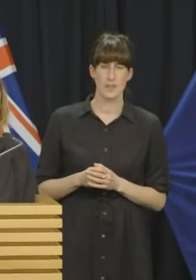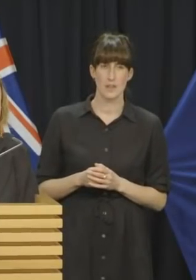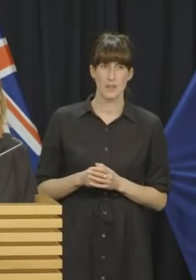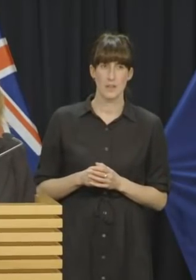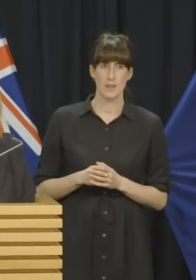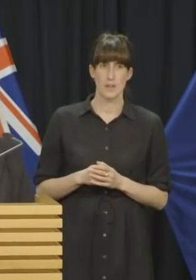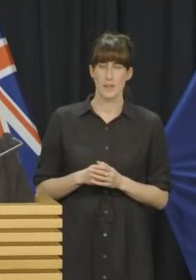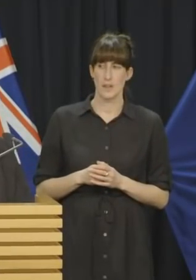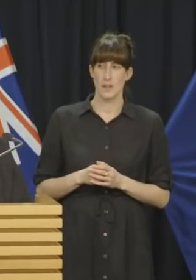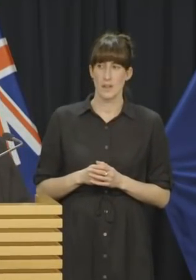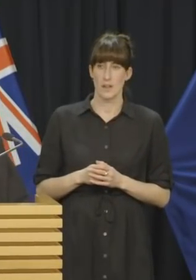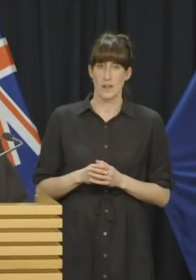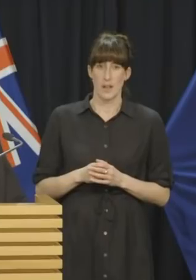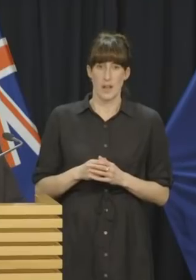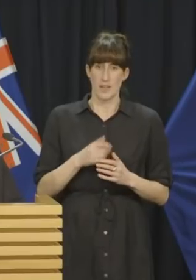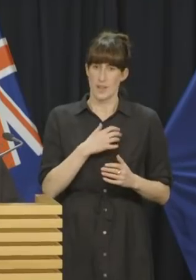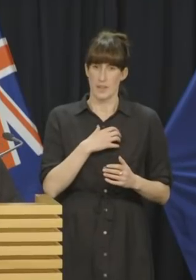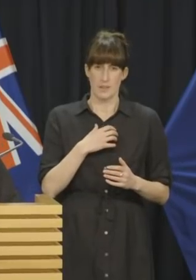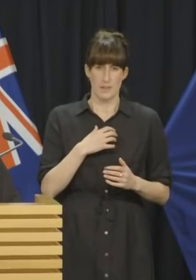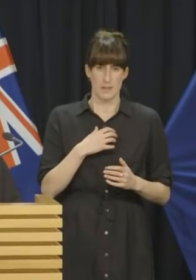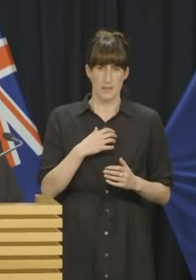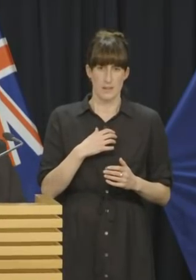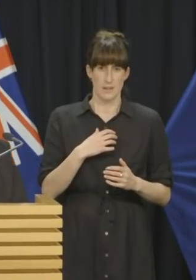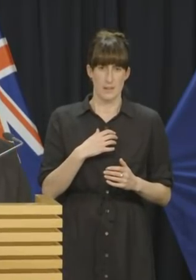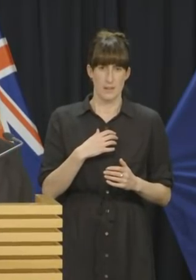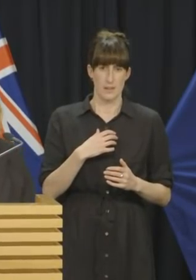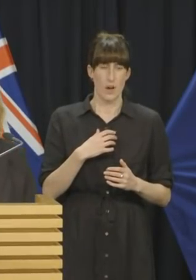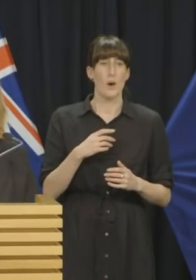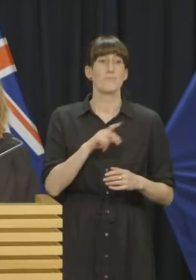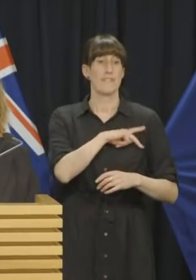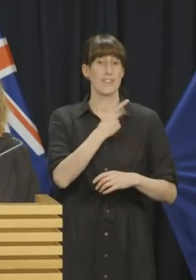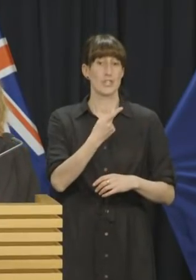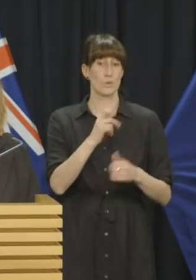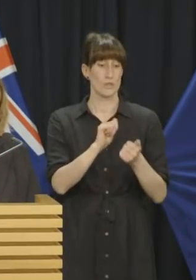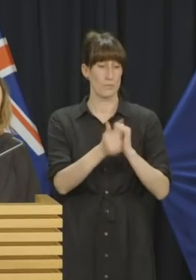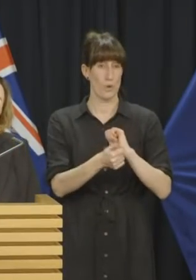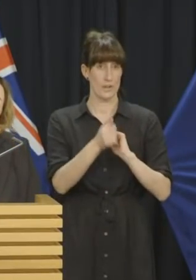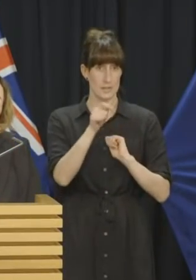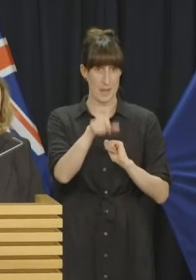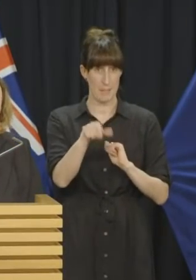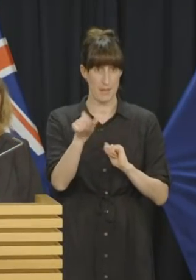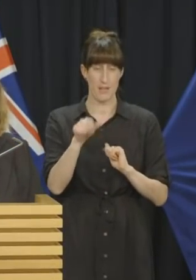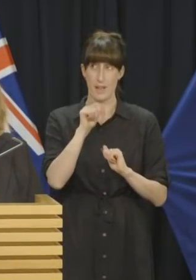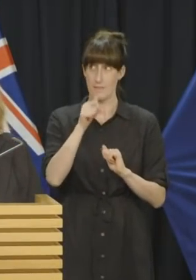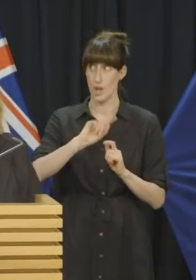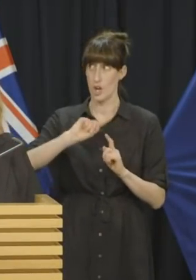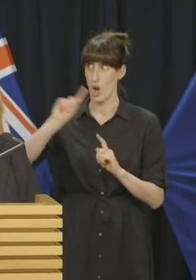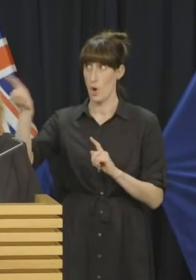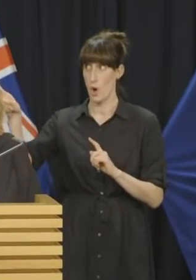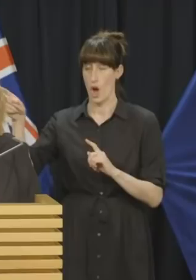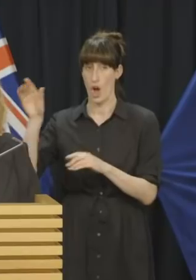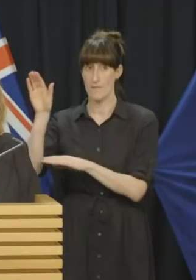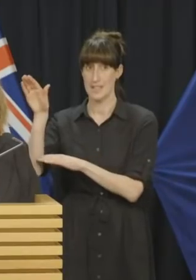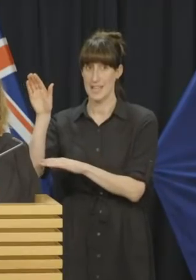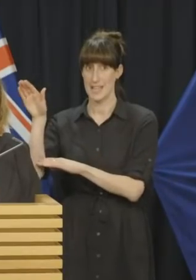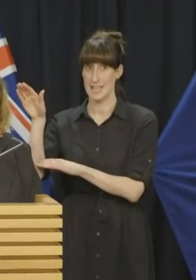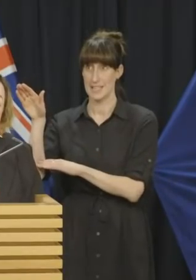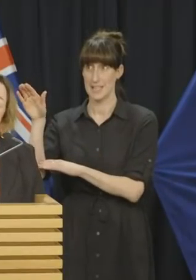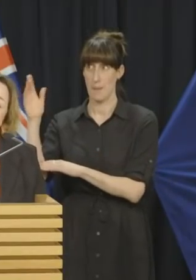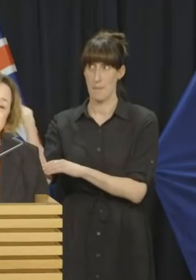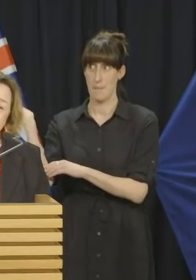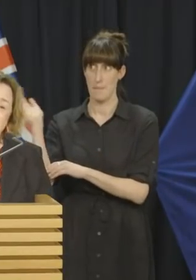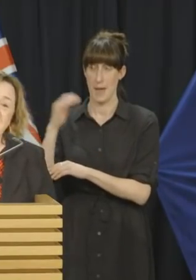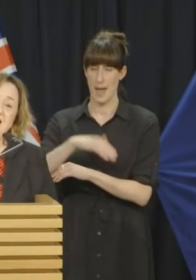I think there'll be some complexity to this about whether or not they're playing professional sport, whether they're going overseas for work, for example. So that there'll be a